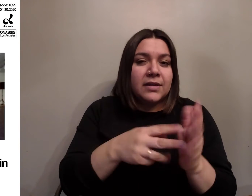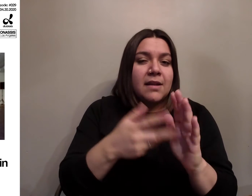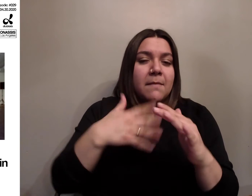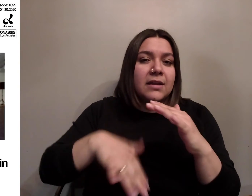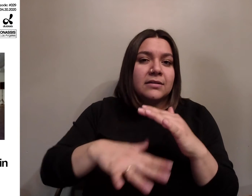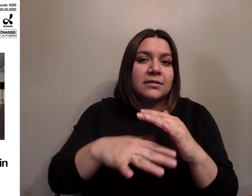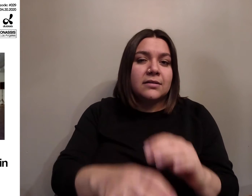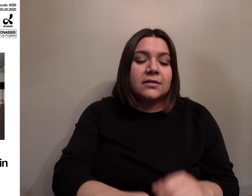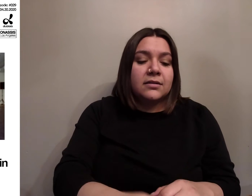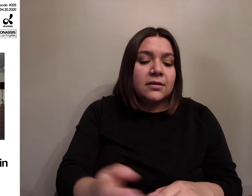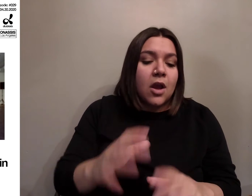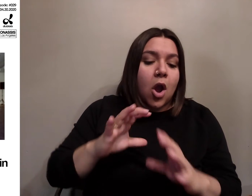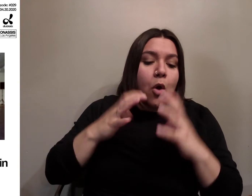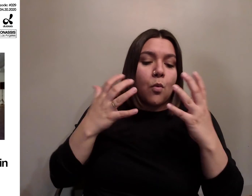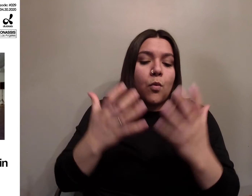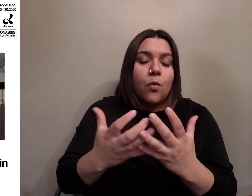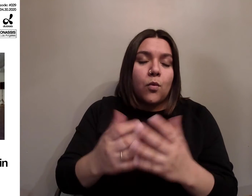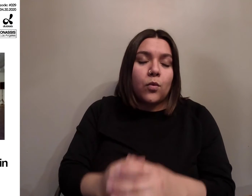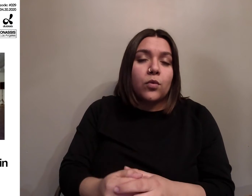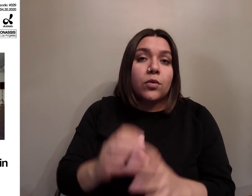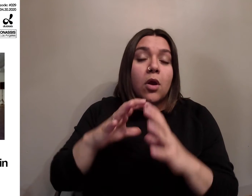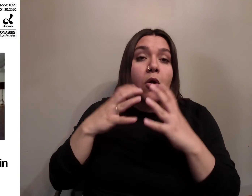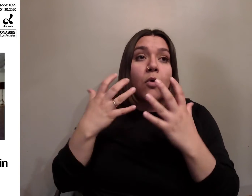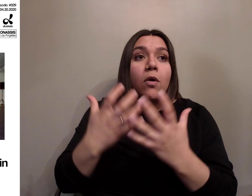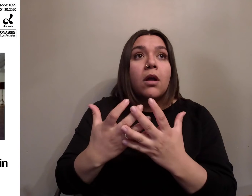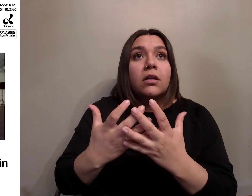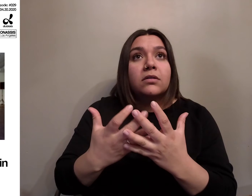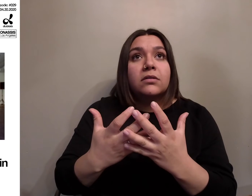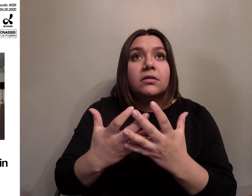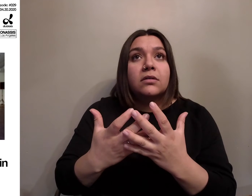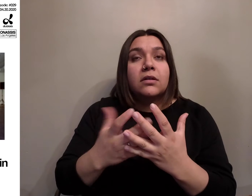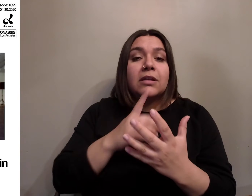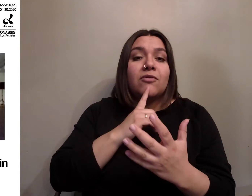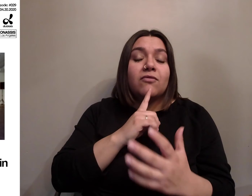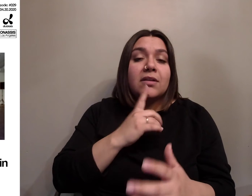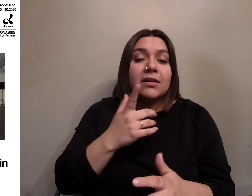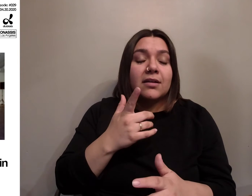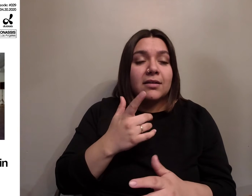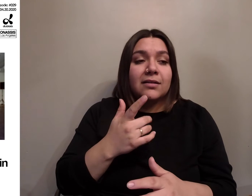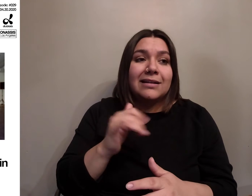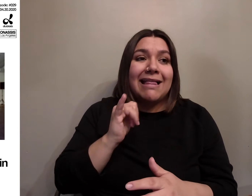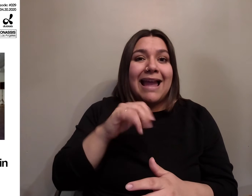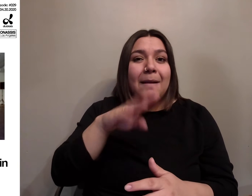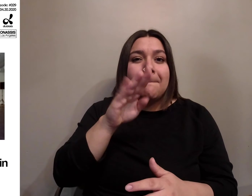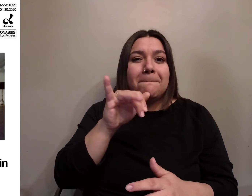So really Naval is about creating a space to practice ways that